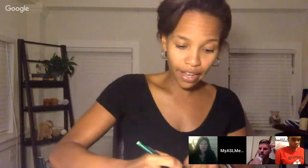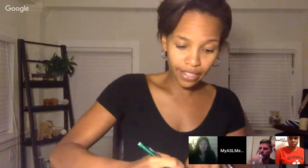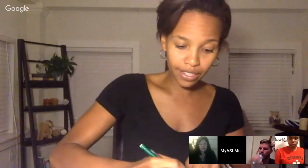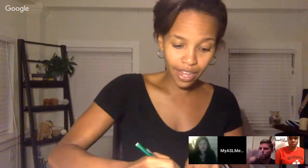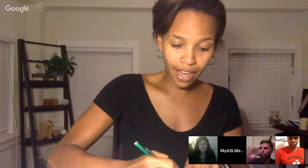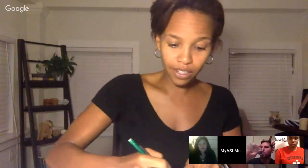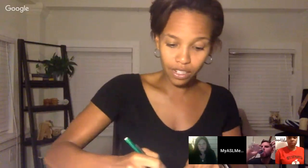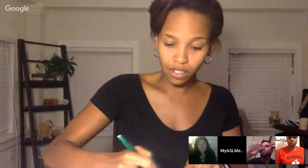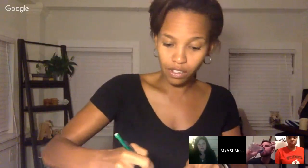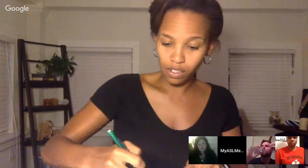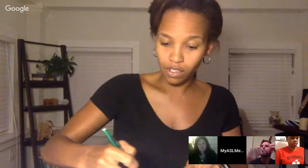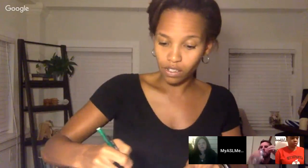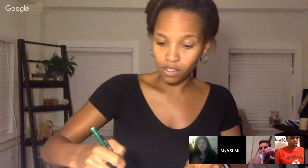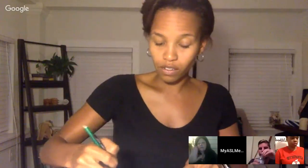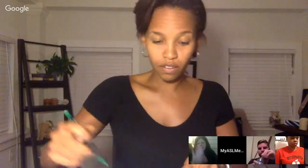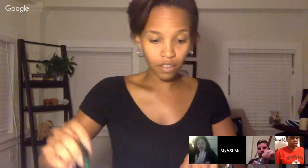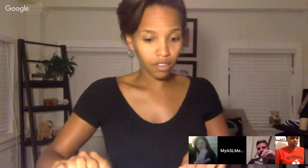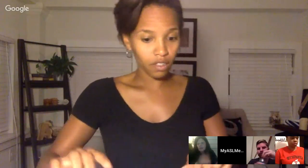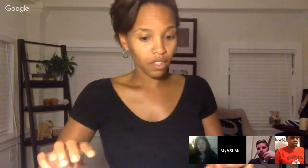Okay, that is that.